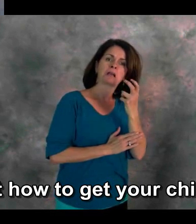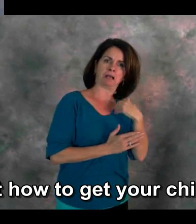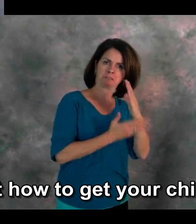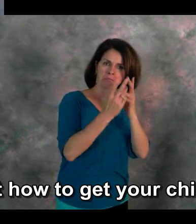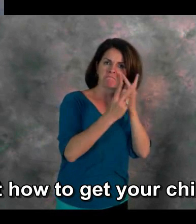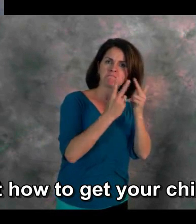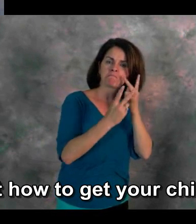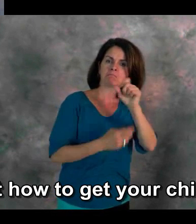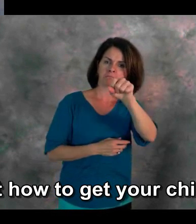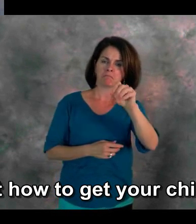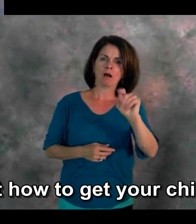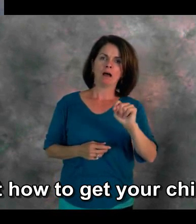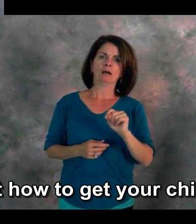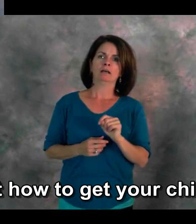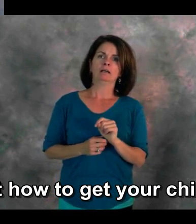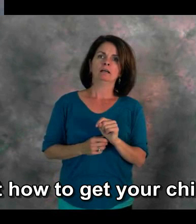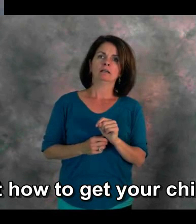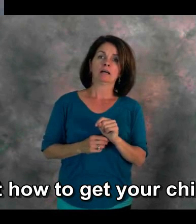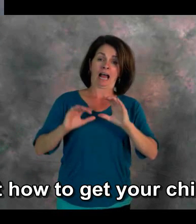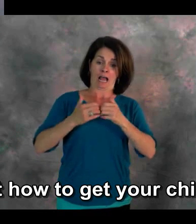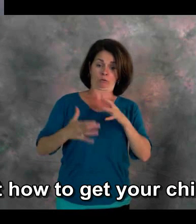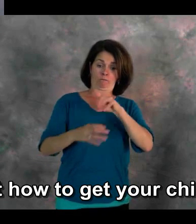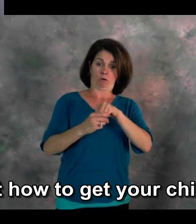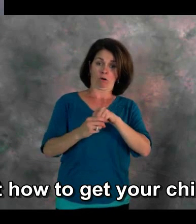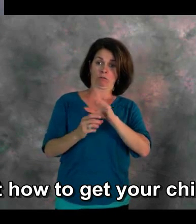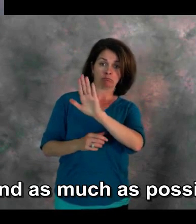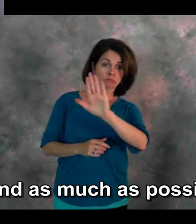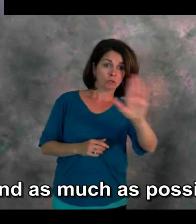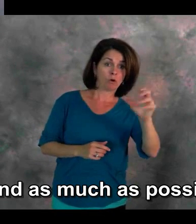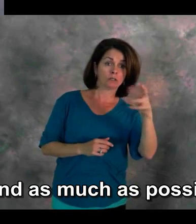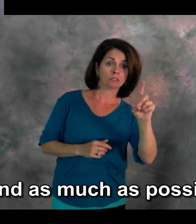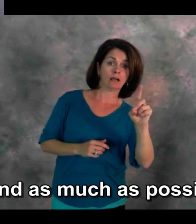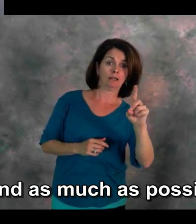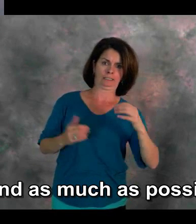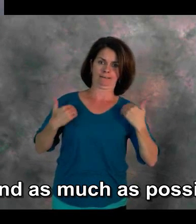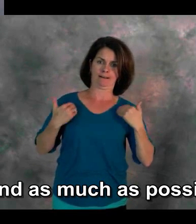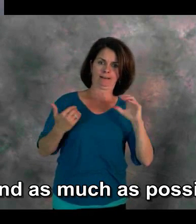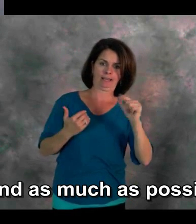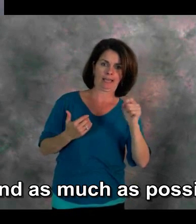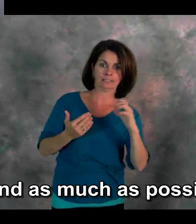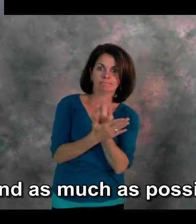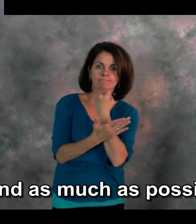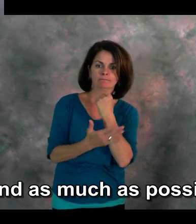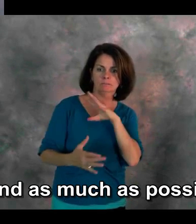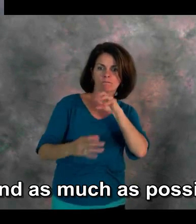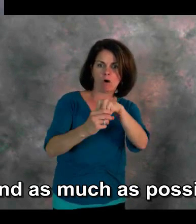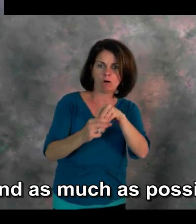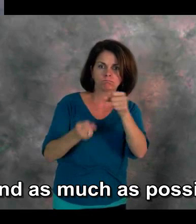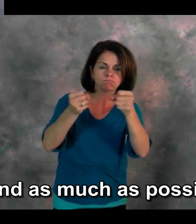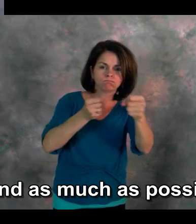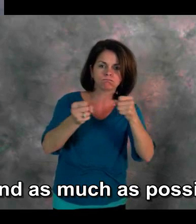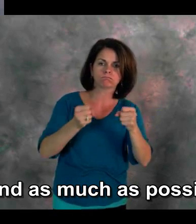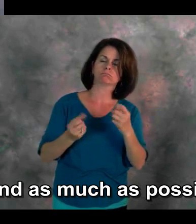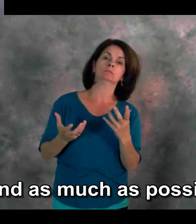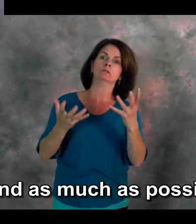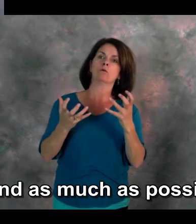So finding out how to get your child involved from an early age and as